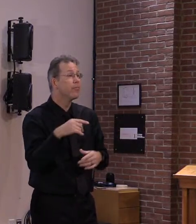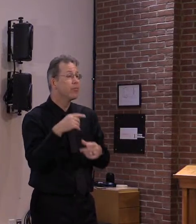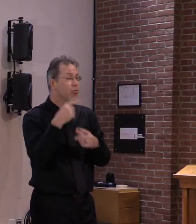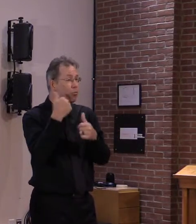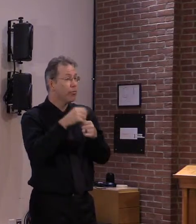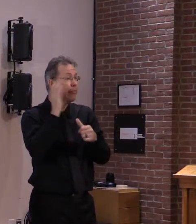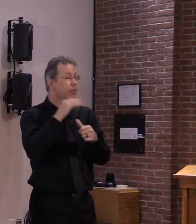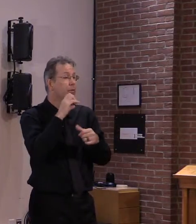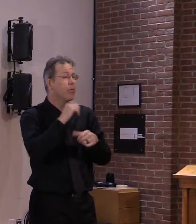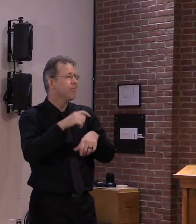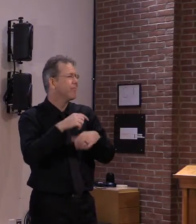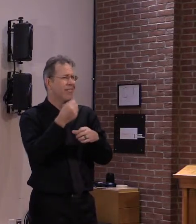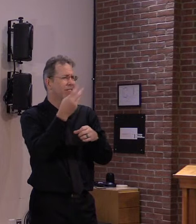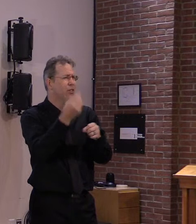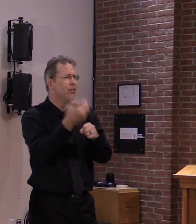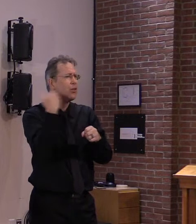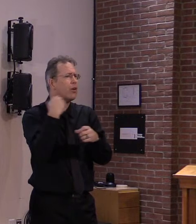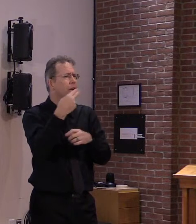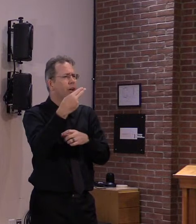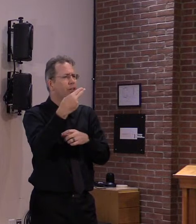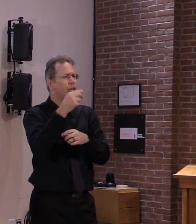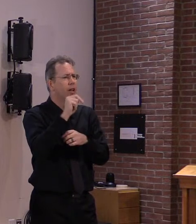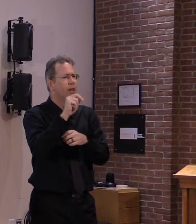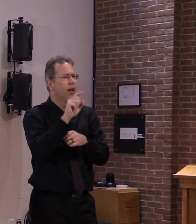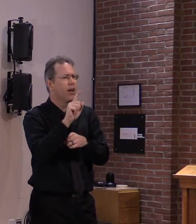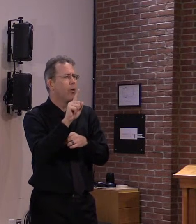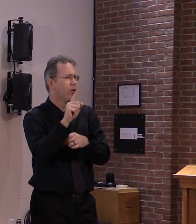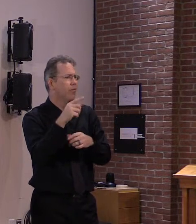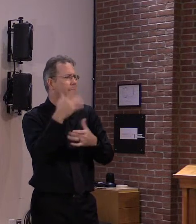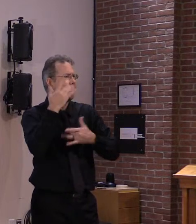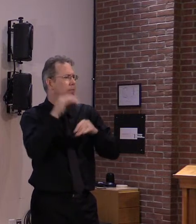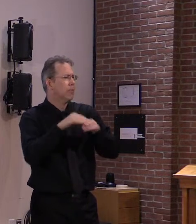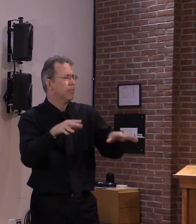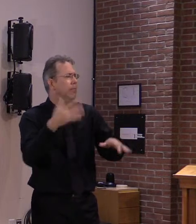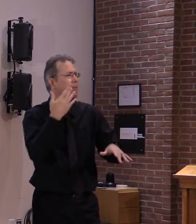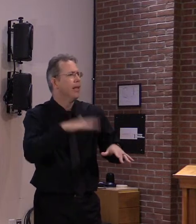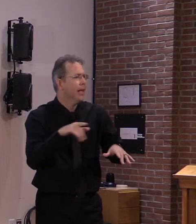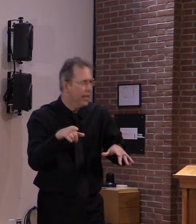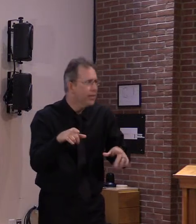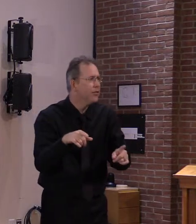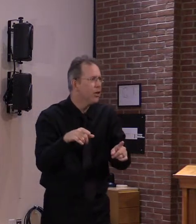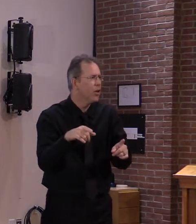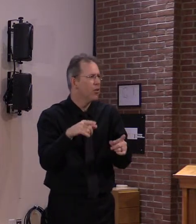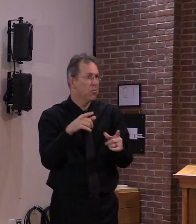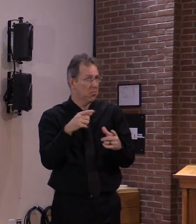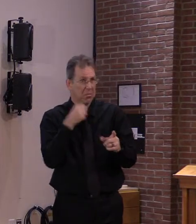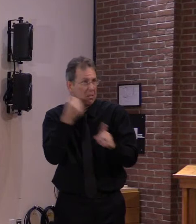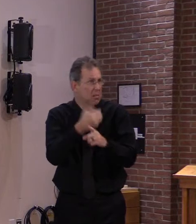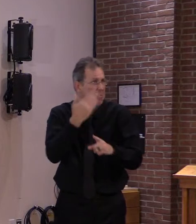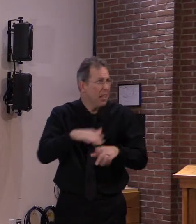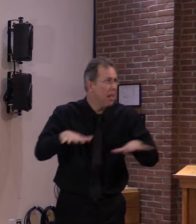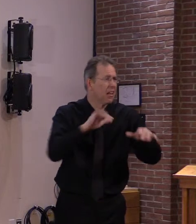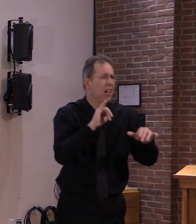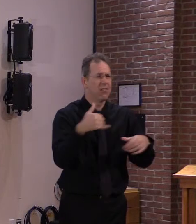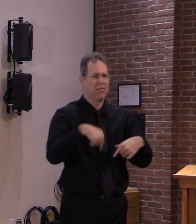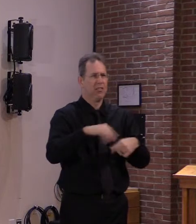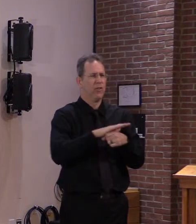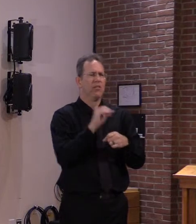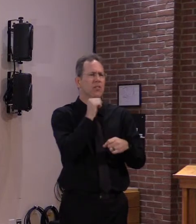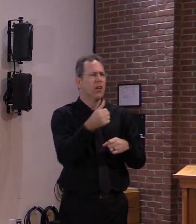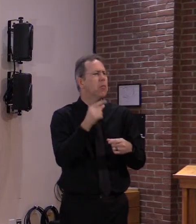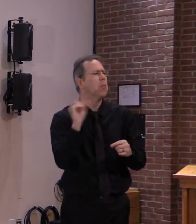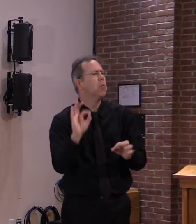do it as safely as possible. And again, look for a variety of ways that will prevent you from gathering and congregating and